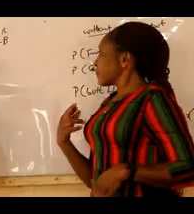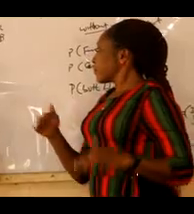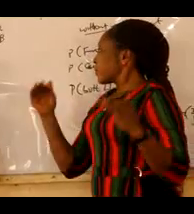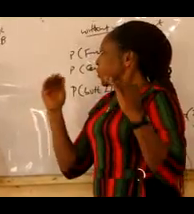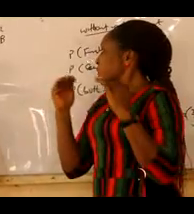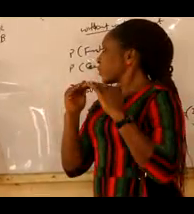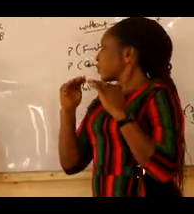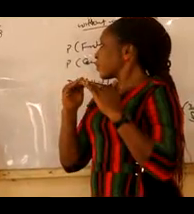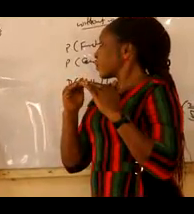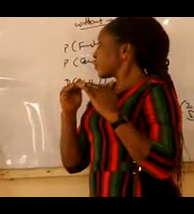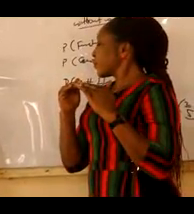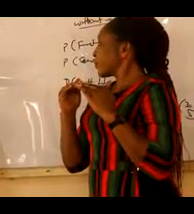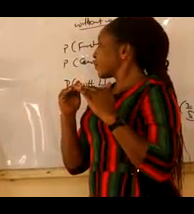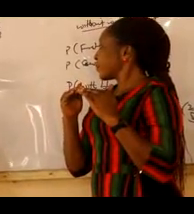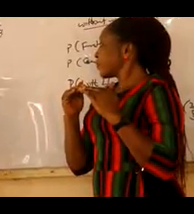equals